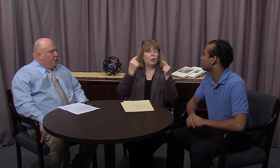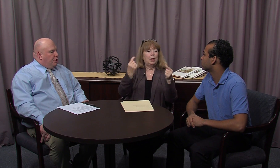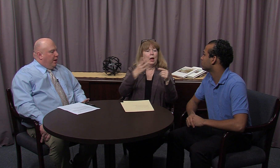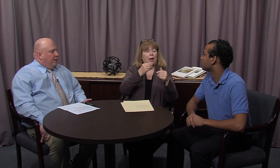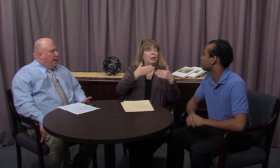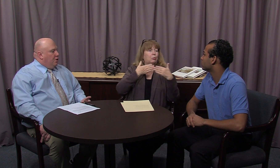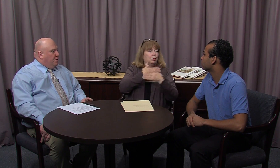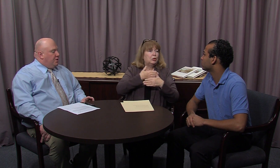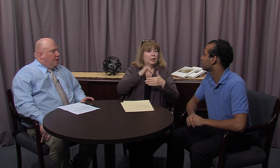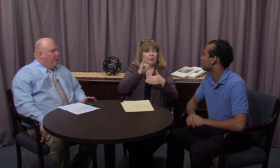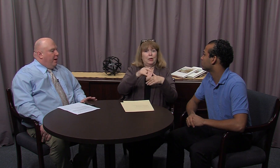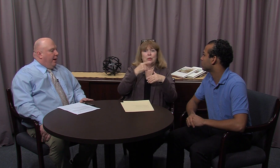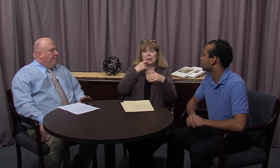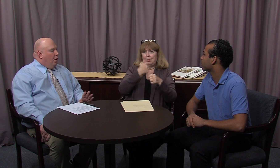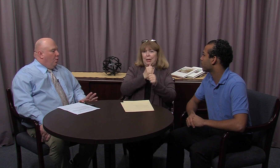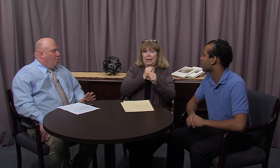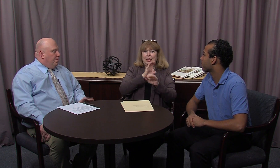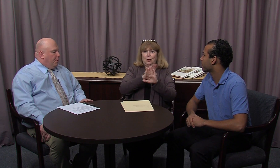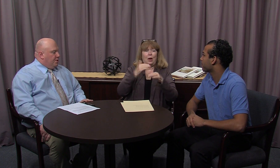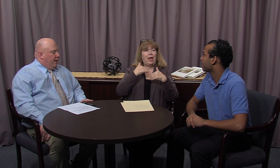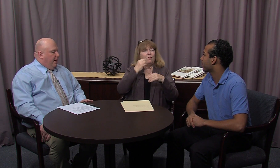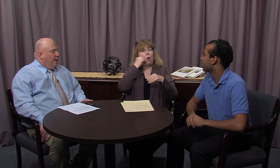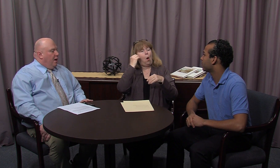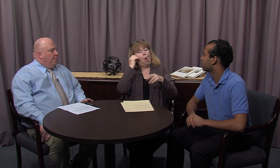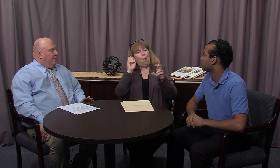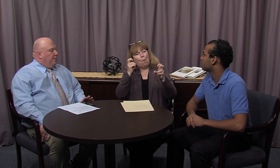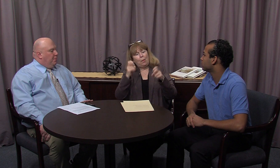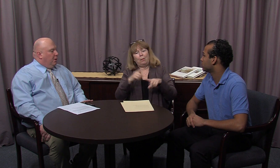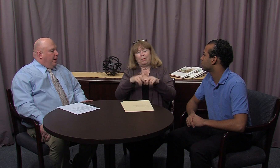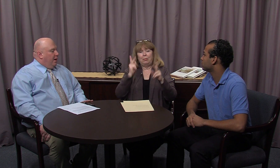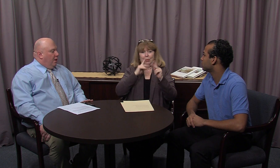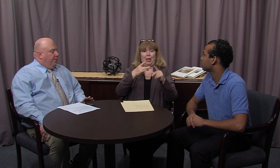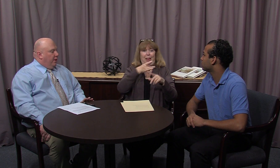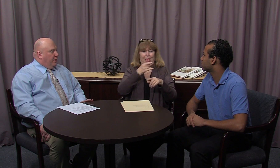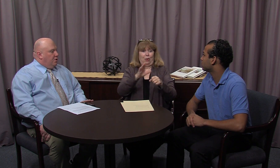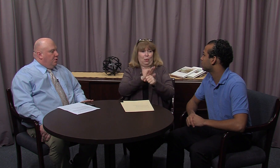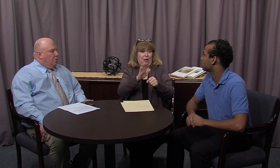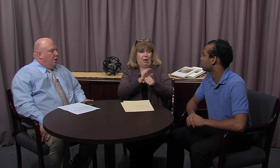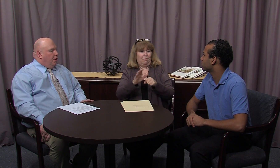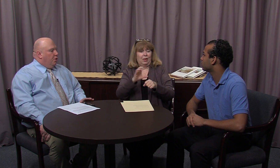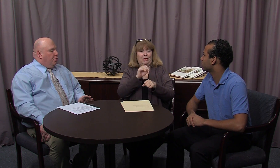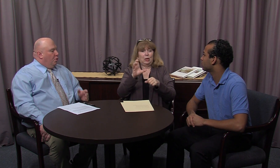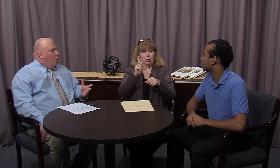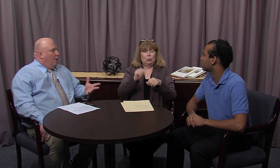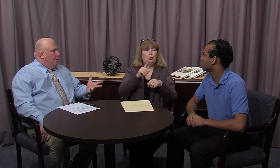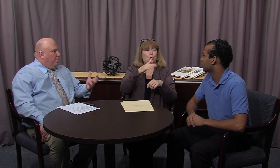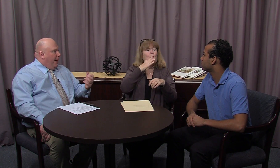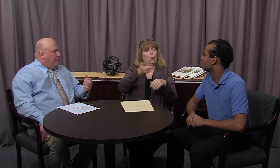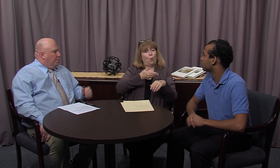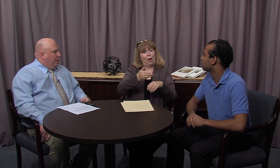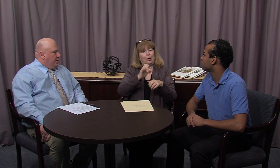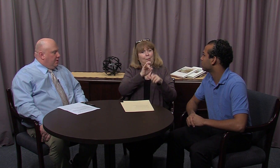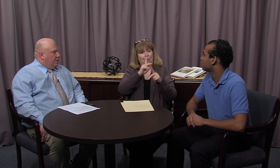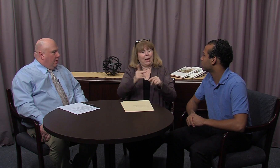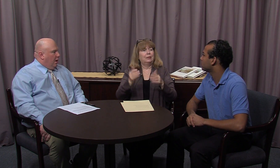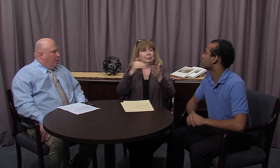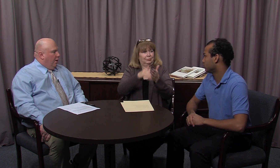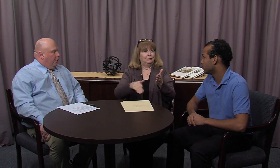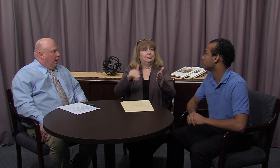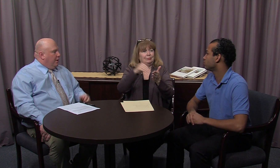appreciated that you say you may not have a home per se, but if people like you enough, and they do, you're welcome back to places an awful lot, and you can